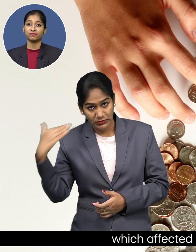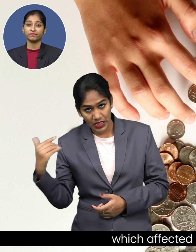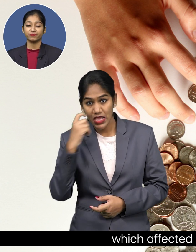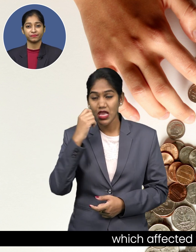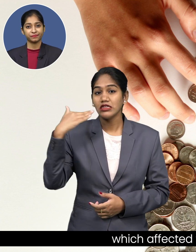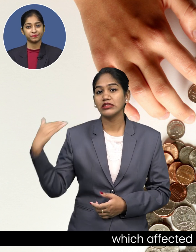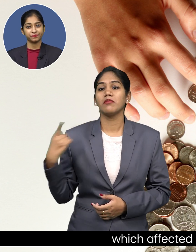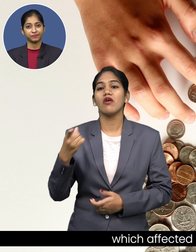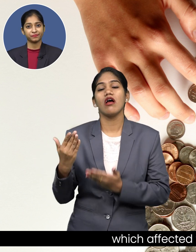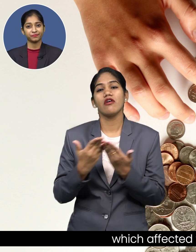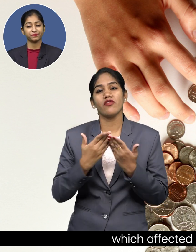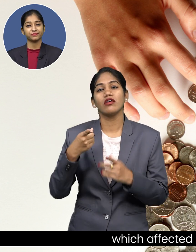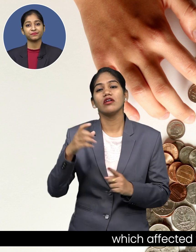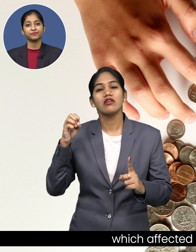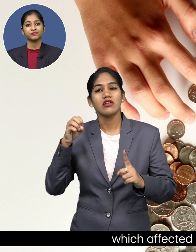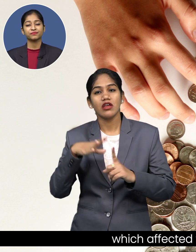education.